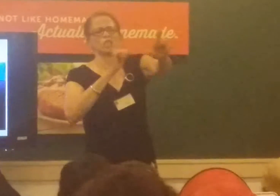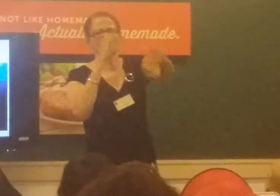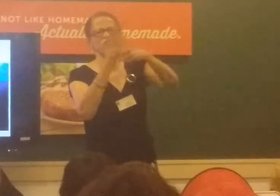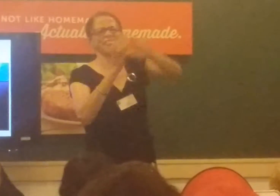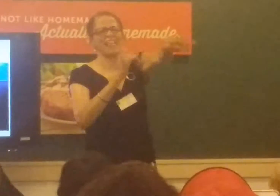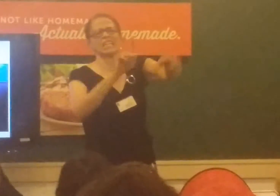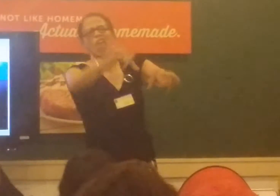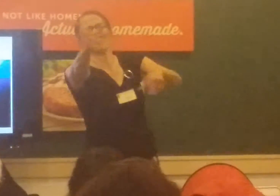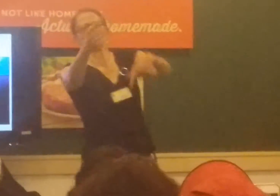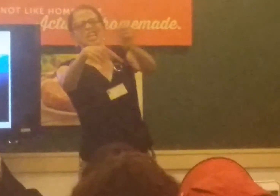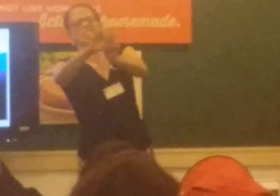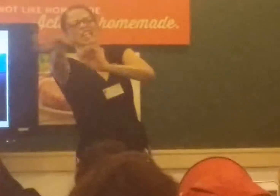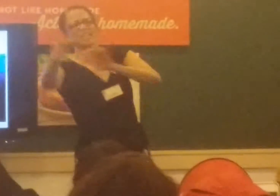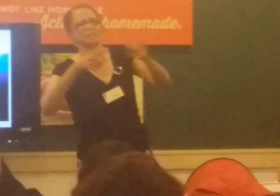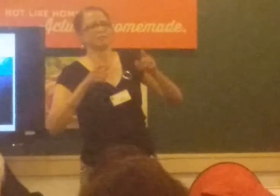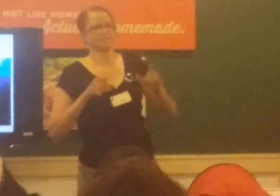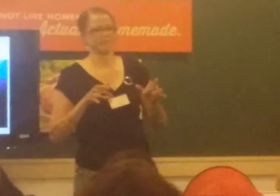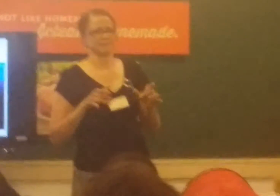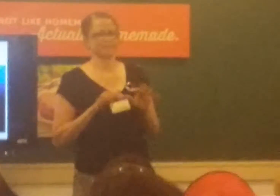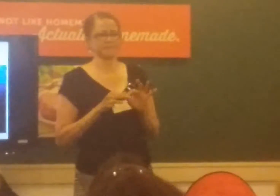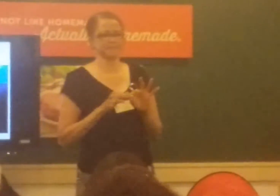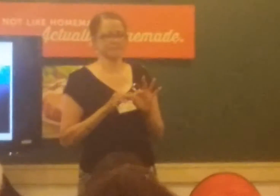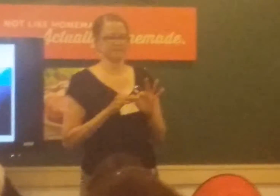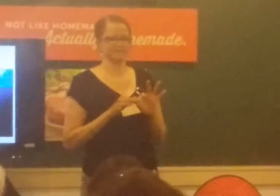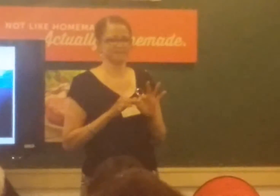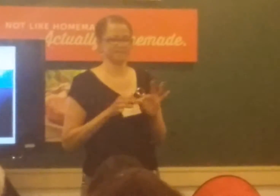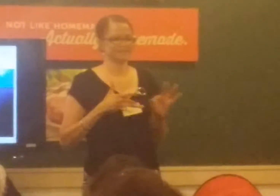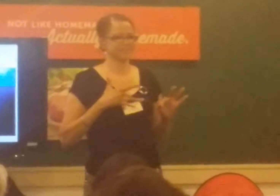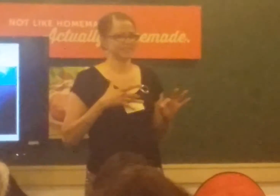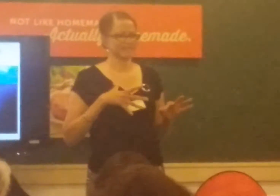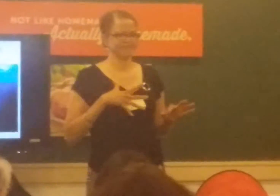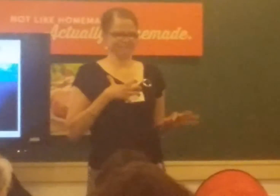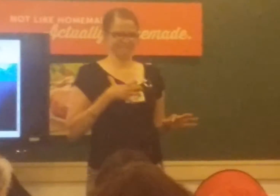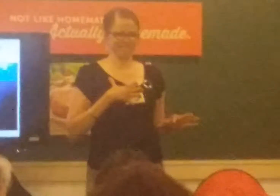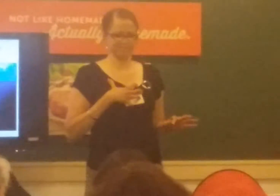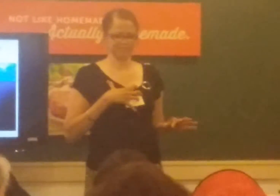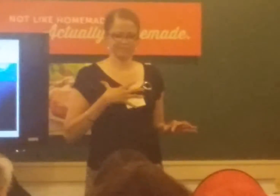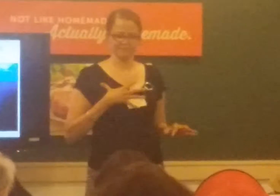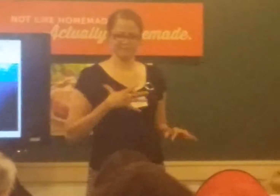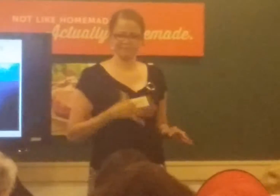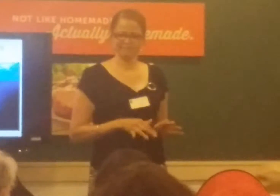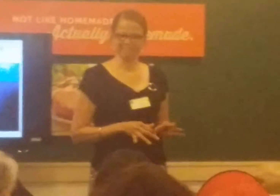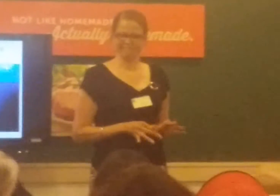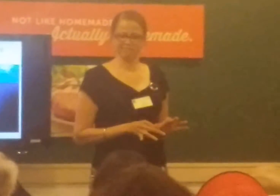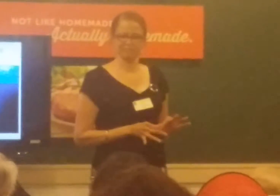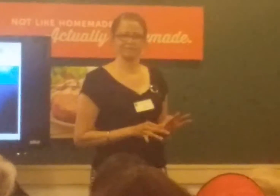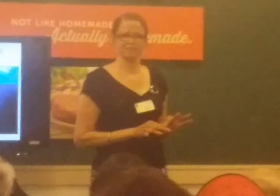don't sign that. Don't use that. Sign another thing. And you're just interpreting right away. You feel like, ooh, ooh.